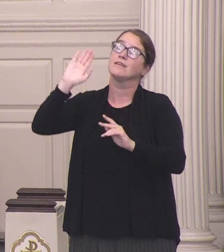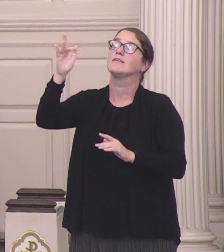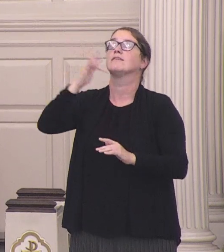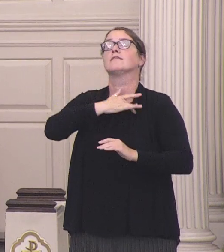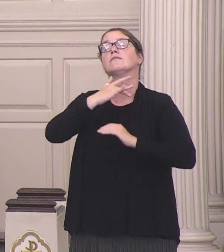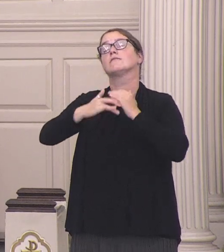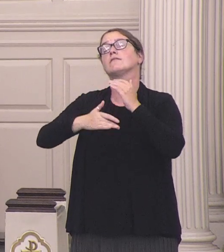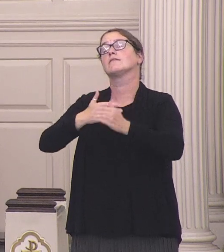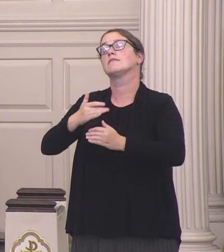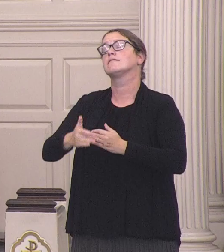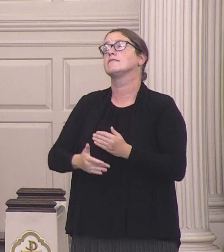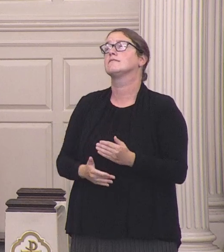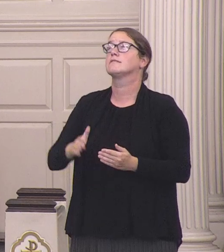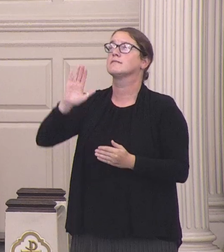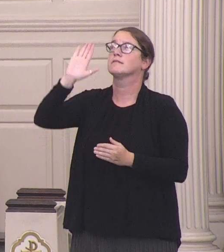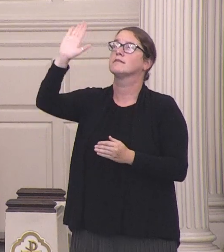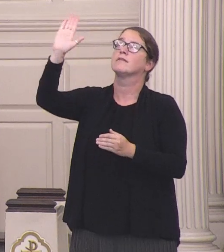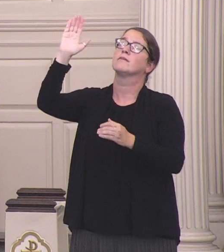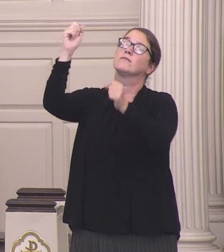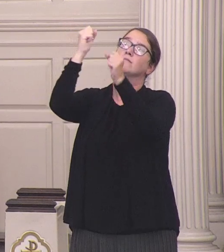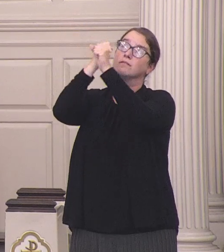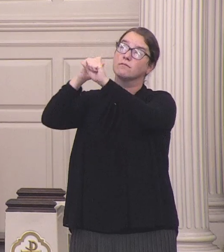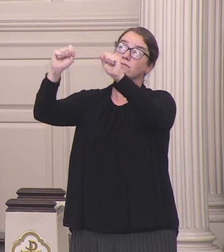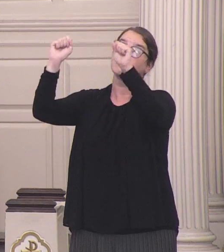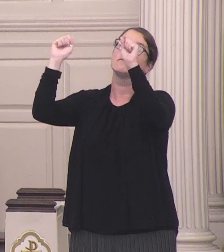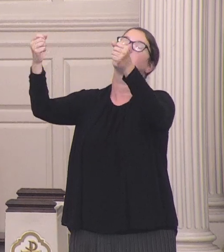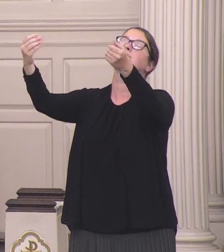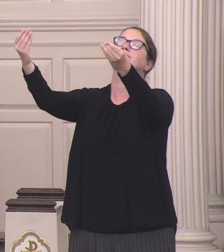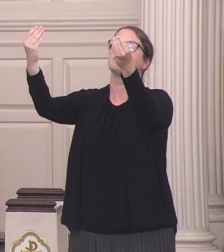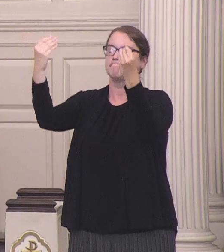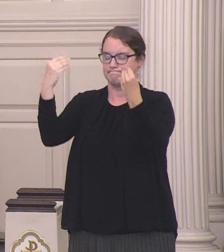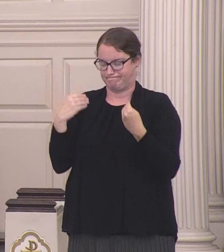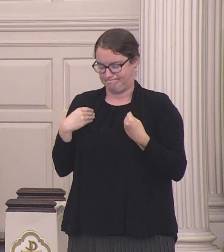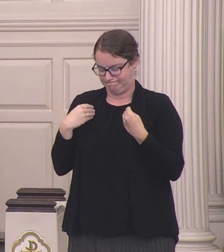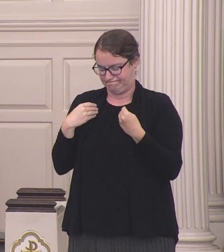kindness and grant us your